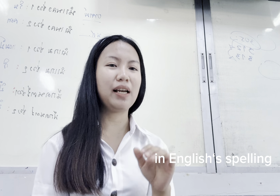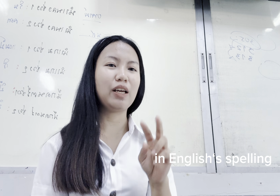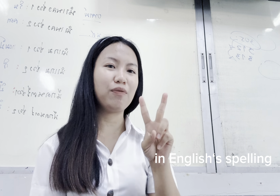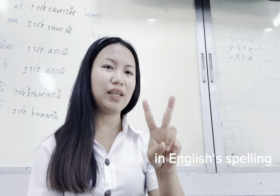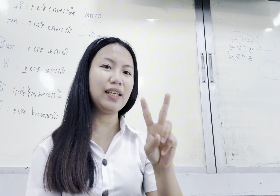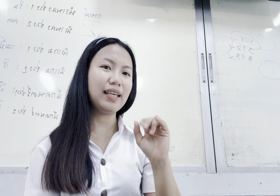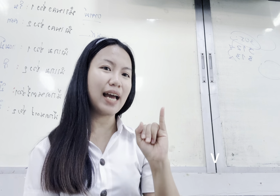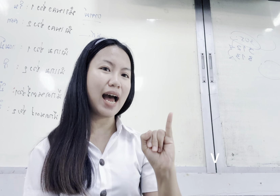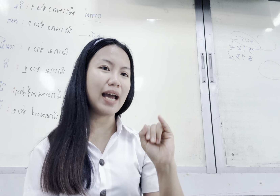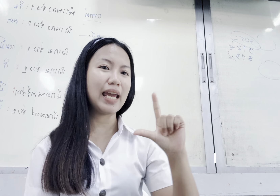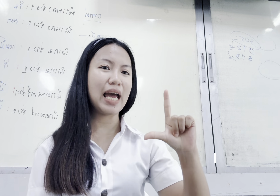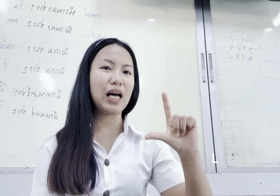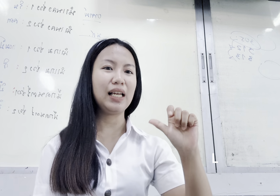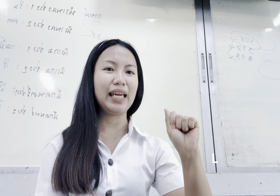like